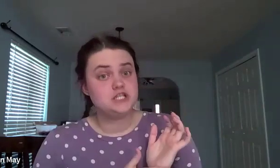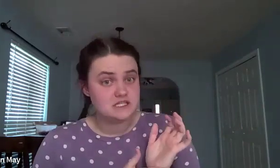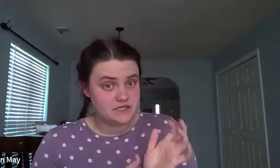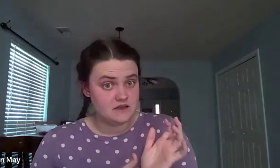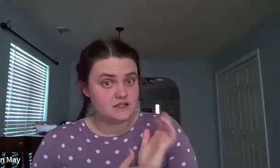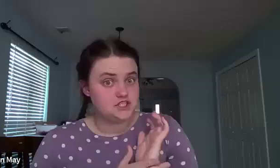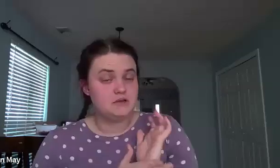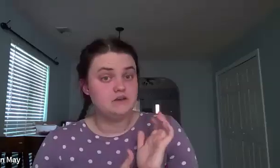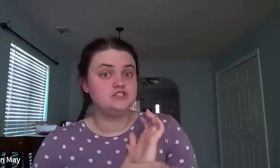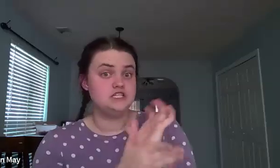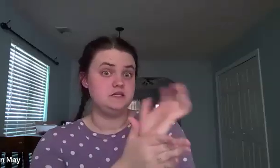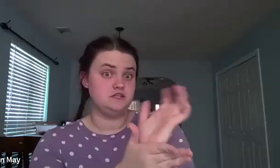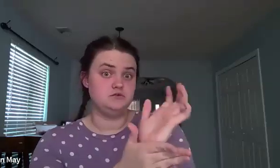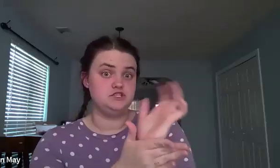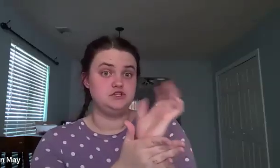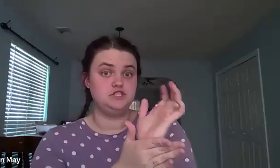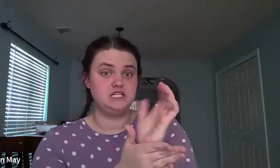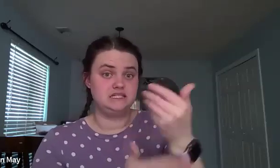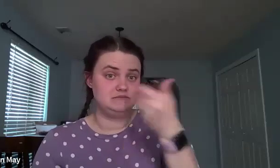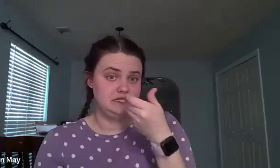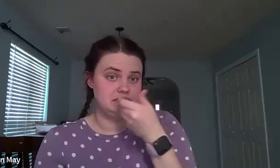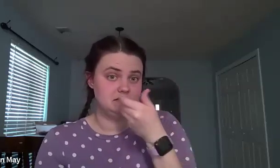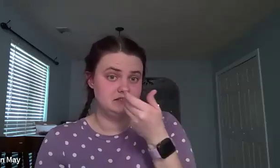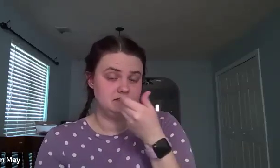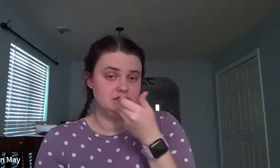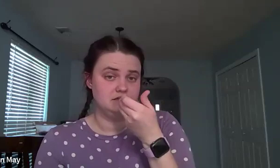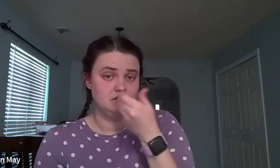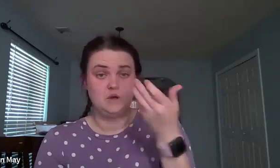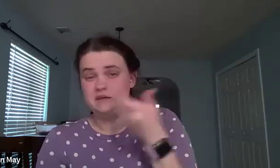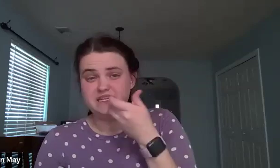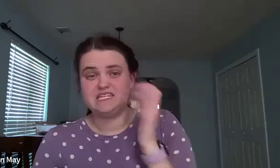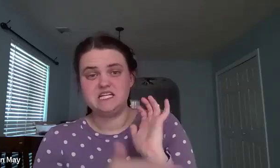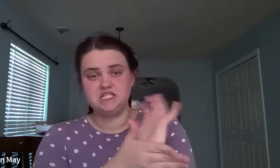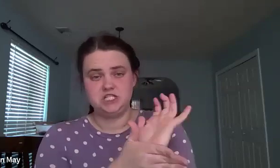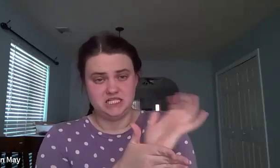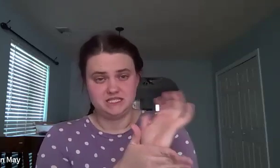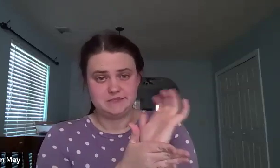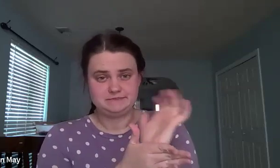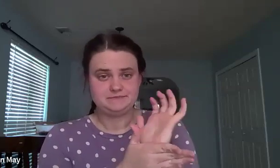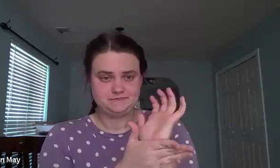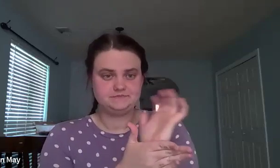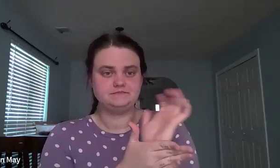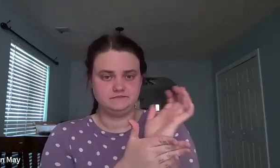cheese pizza, like just a plain old cheese pizza, you would just do cheese pizza or like pizza cheese.